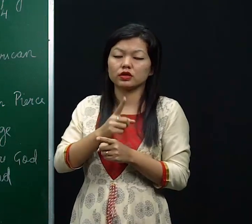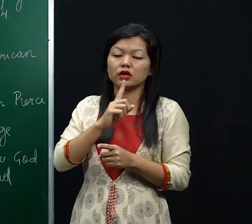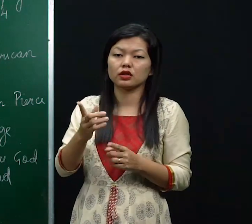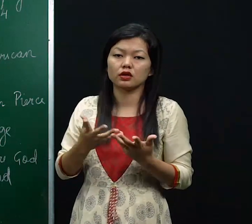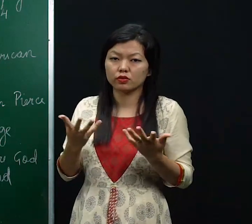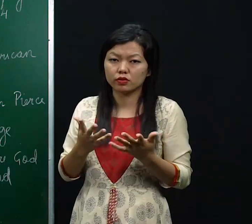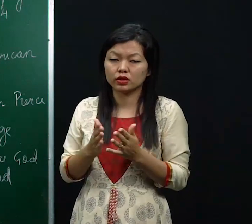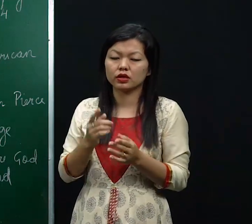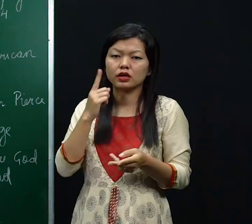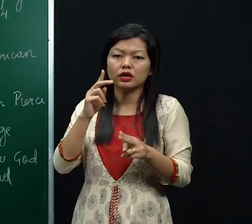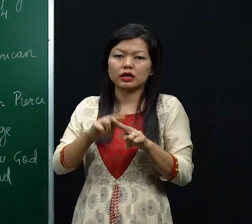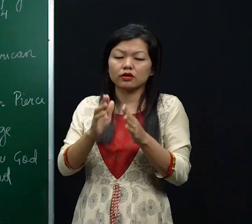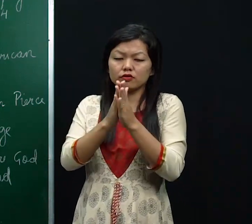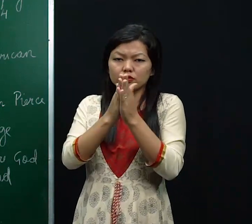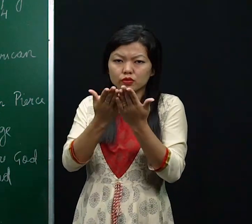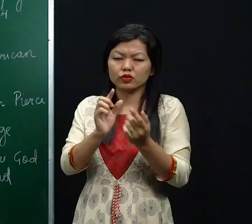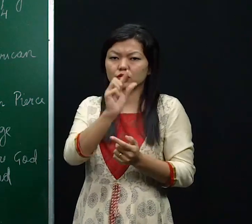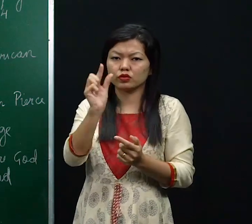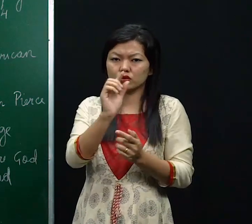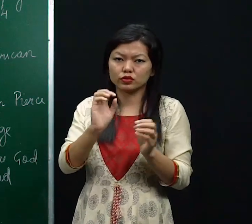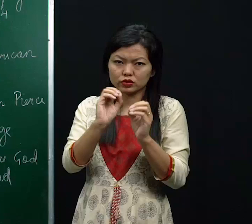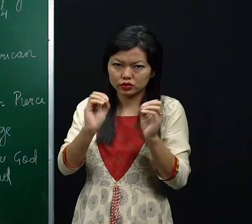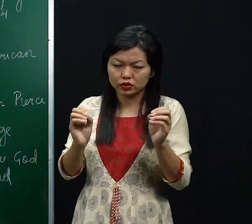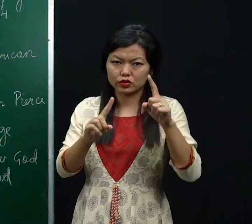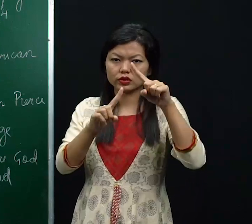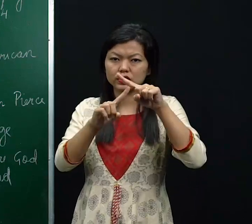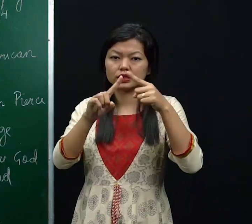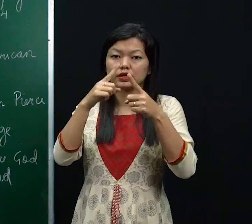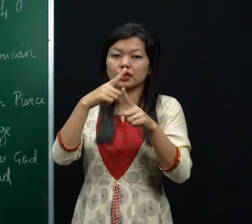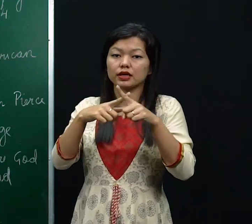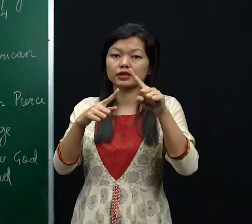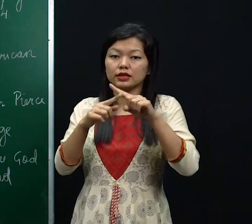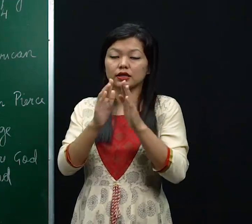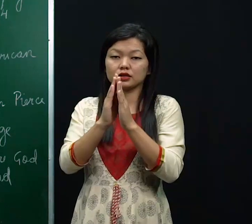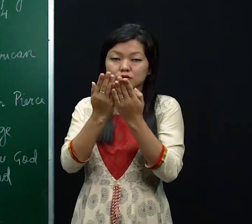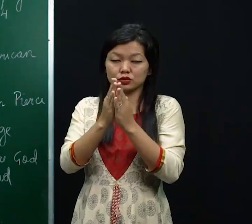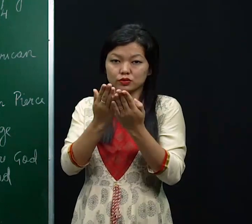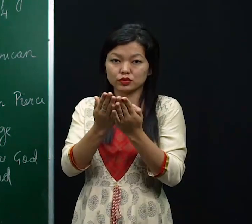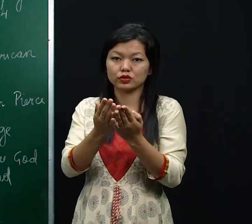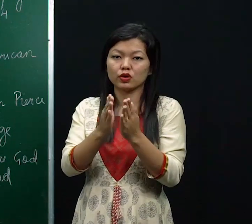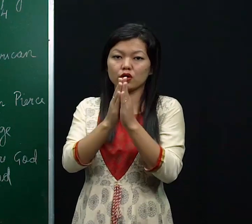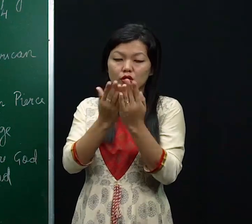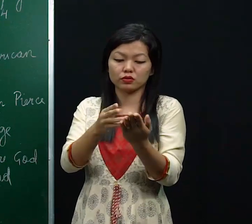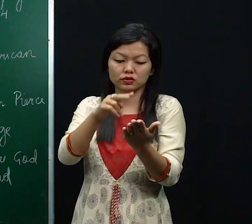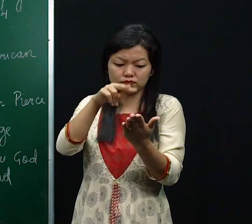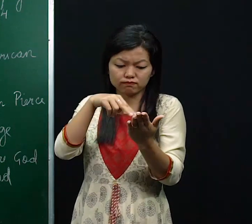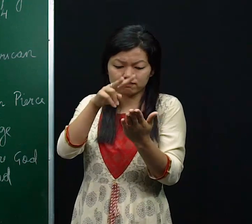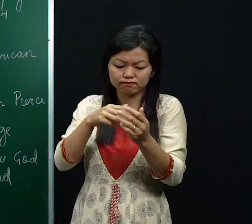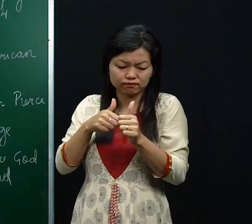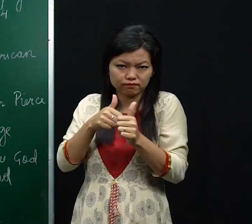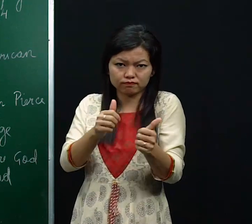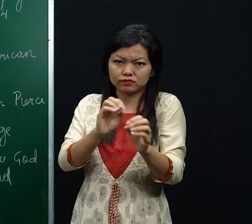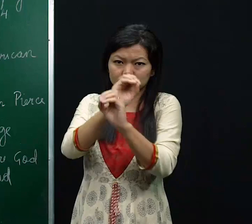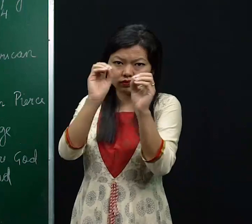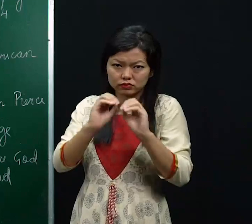without you looking into the text again. But when I say that, it does not mean that you have to keep looking at your book again and